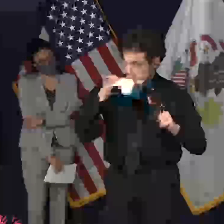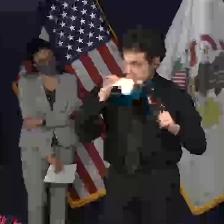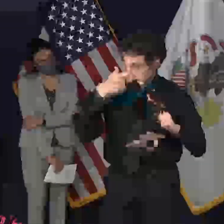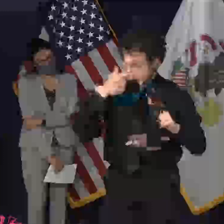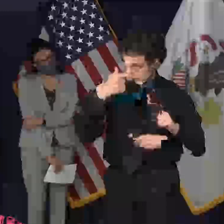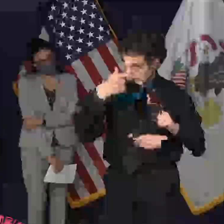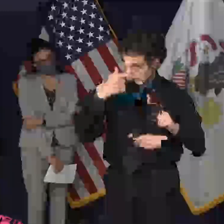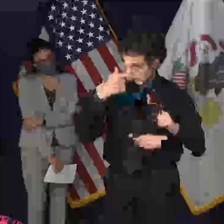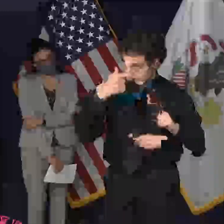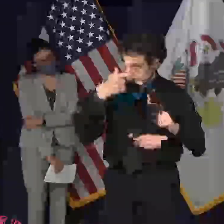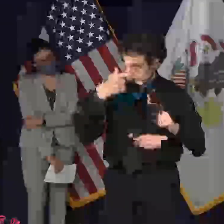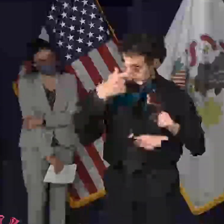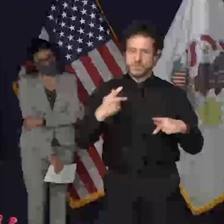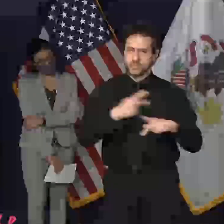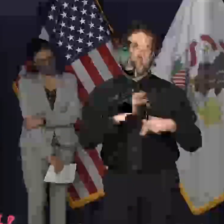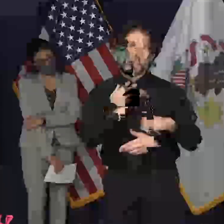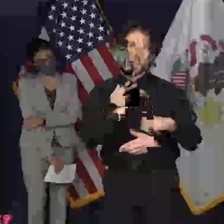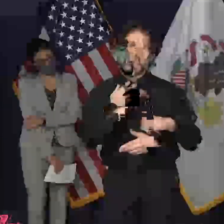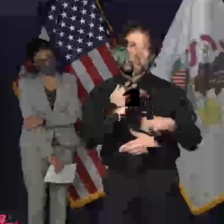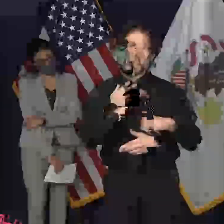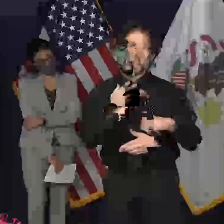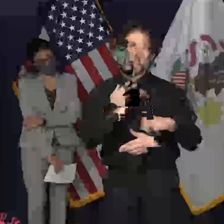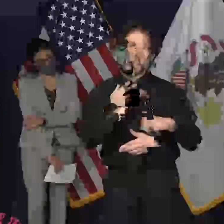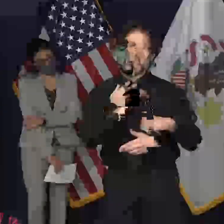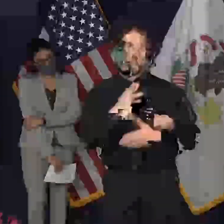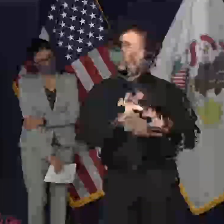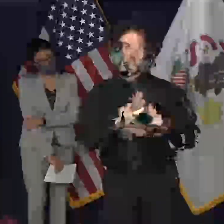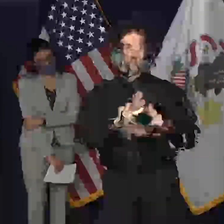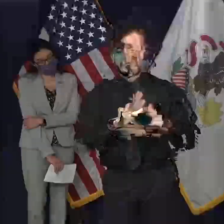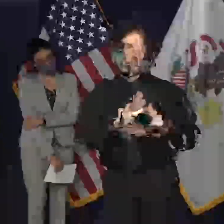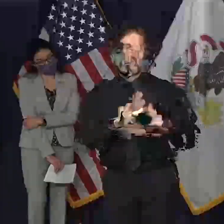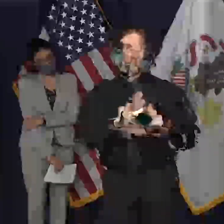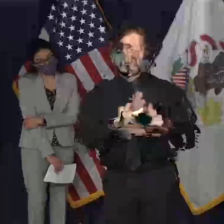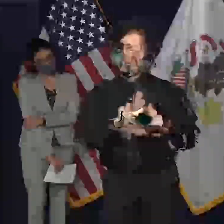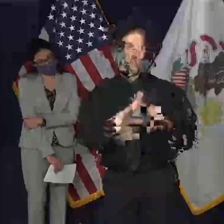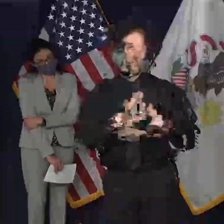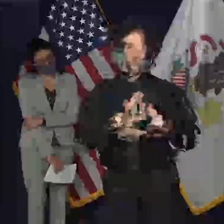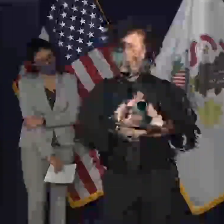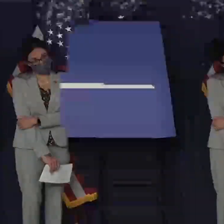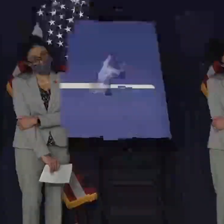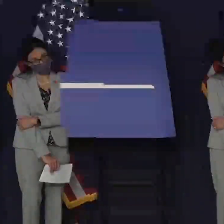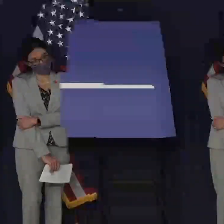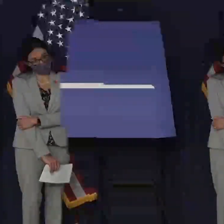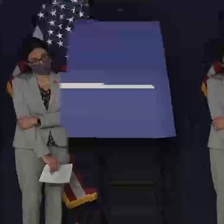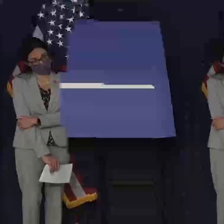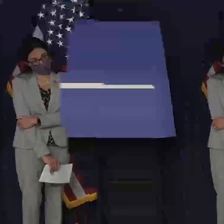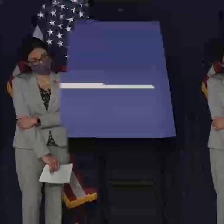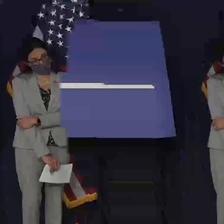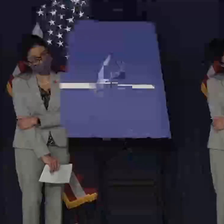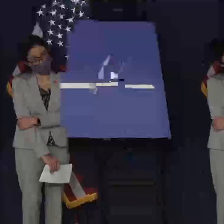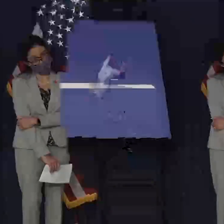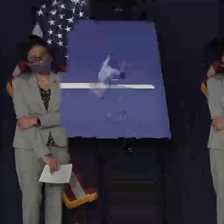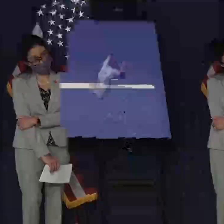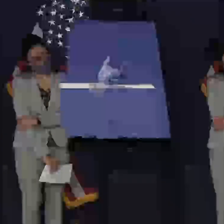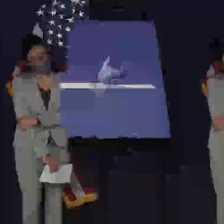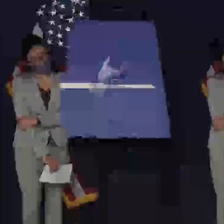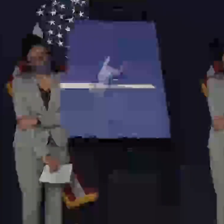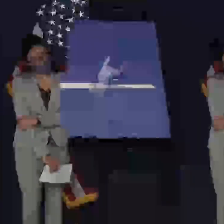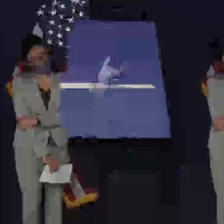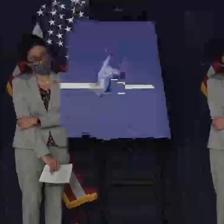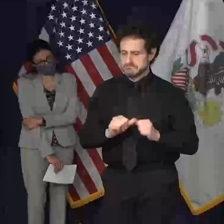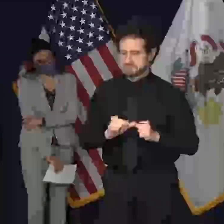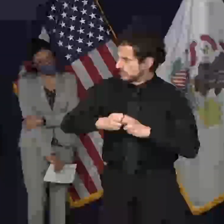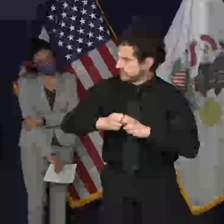seen people over the age of 65. We've talked about heart disease. We've talked about chronic obstructive pulmonary